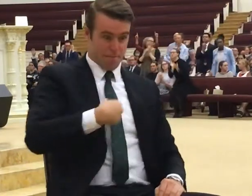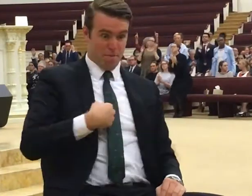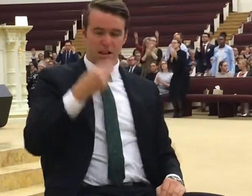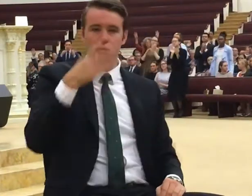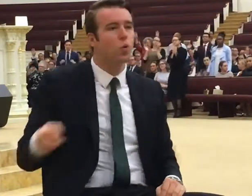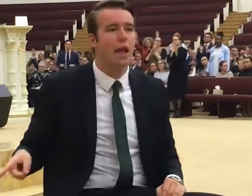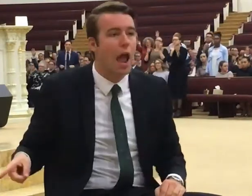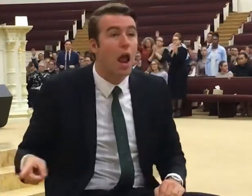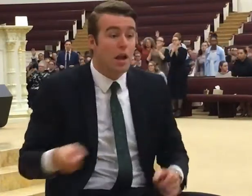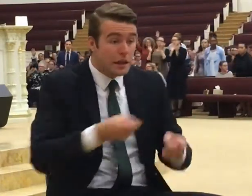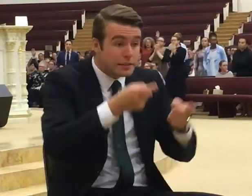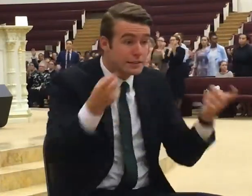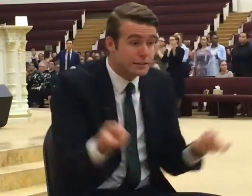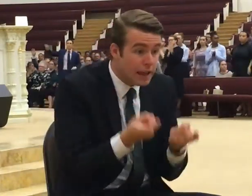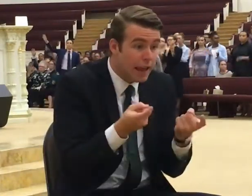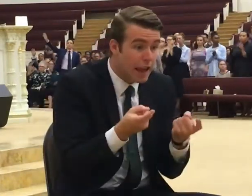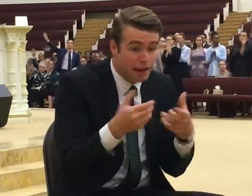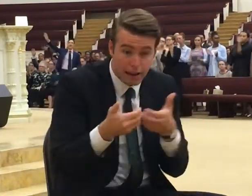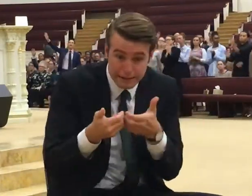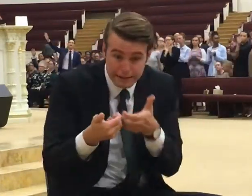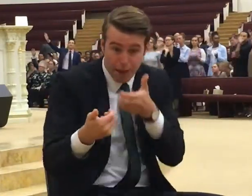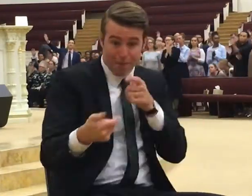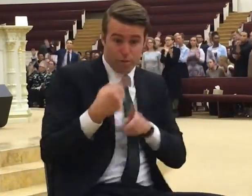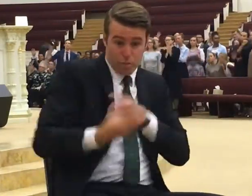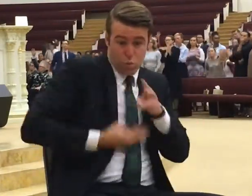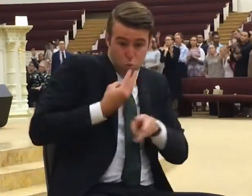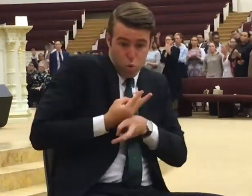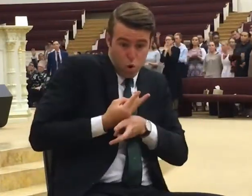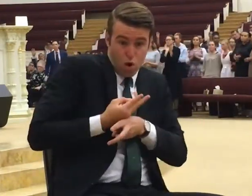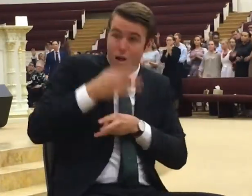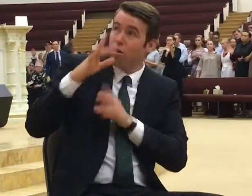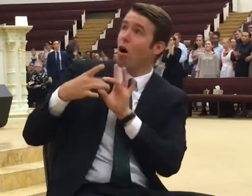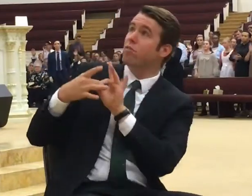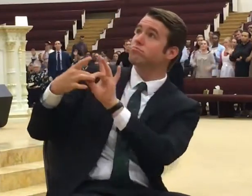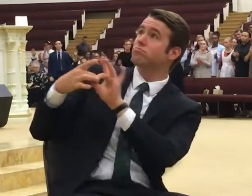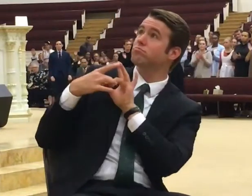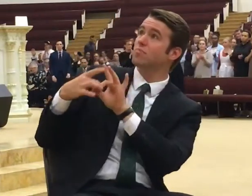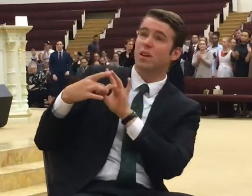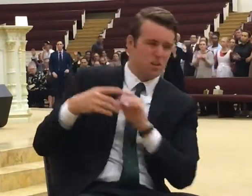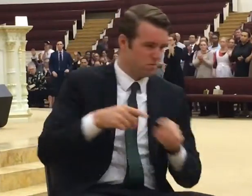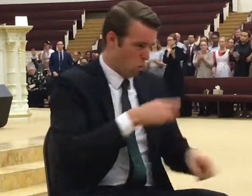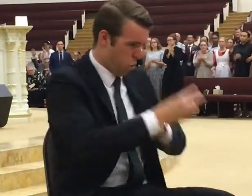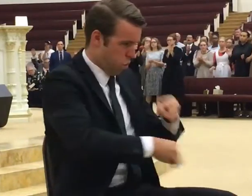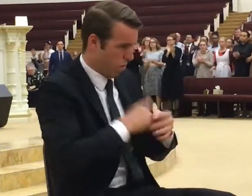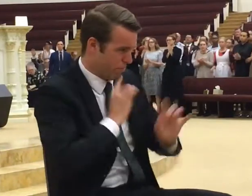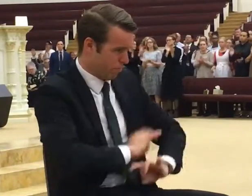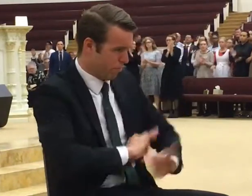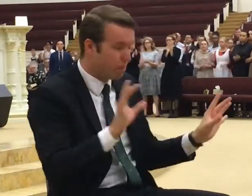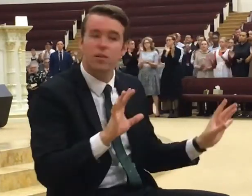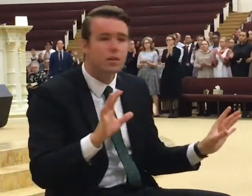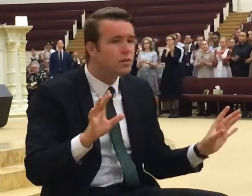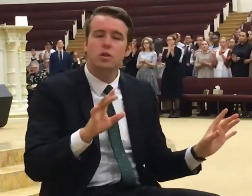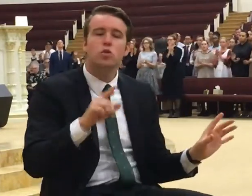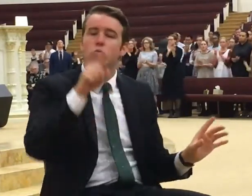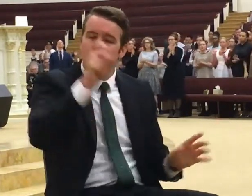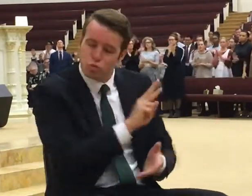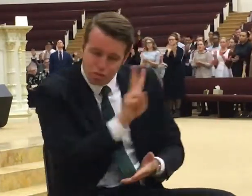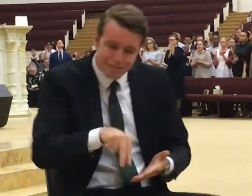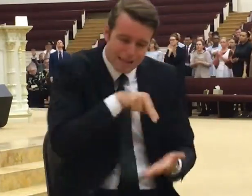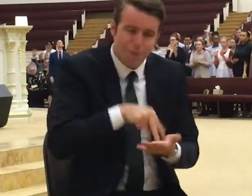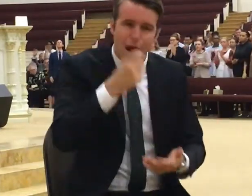comes to sin, when it comes to separation, when it comes to godliness or ungodliness, somebody better stand